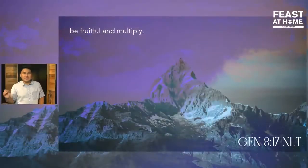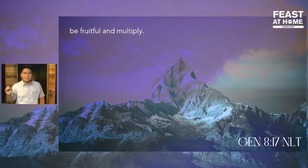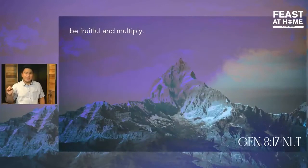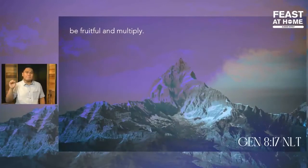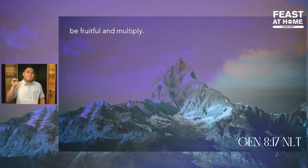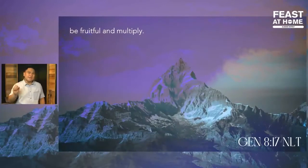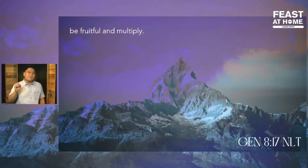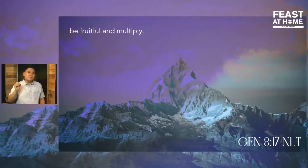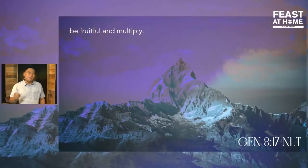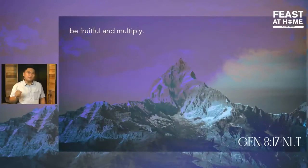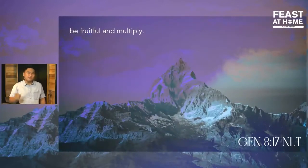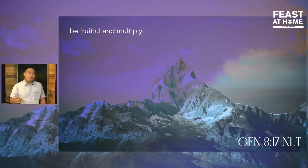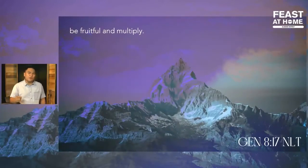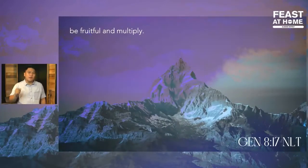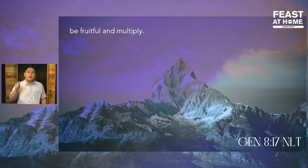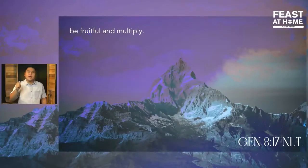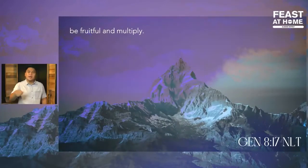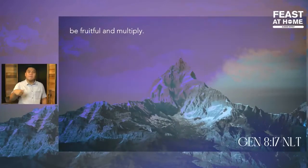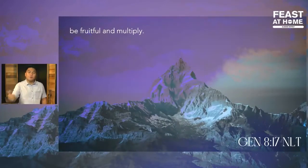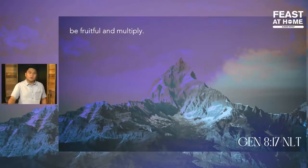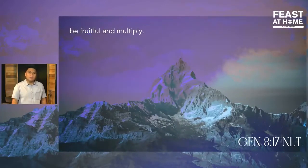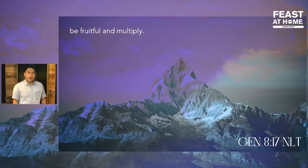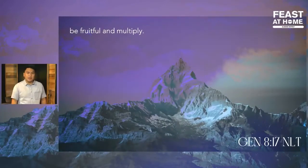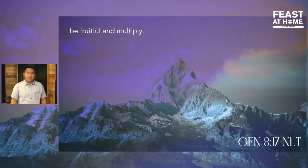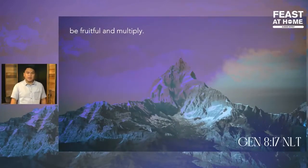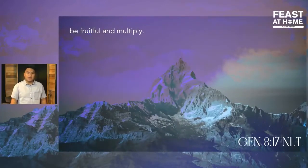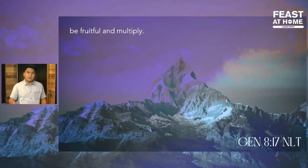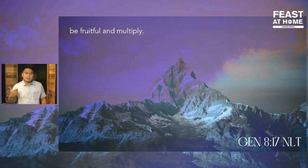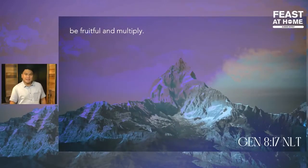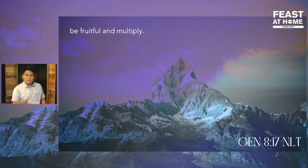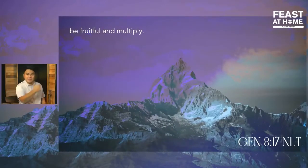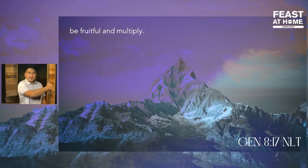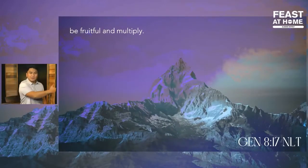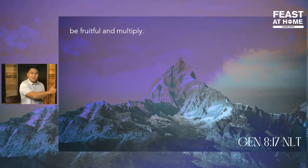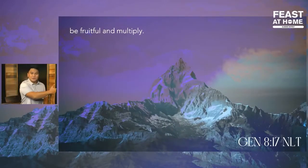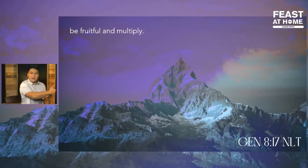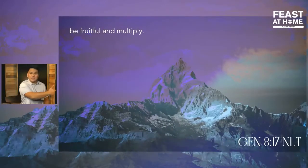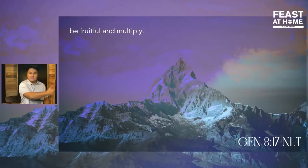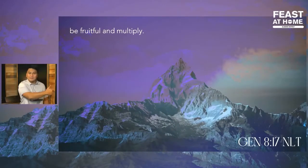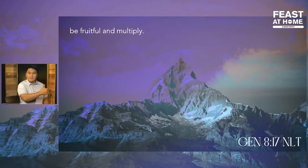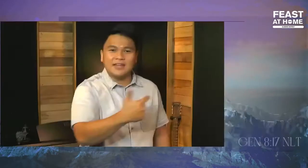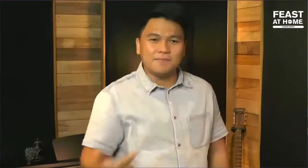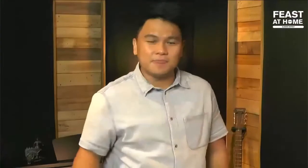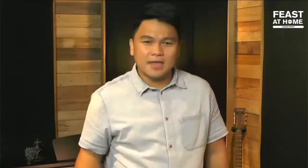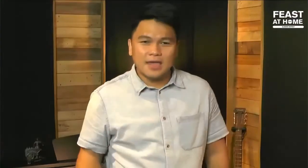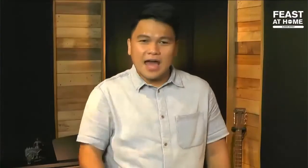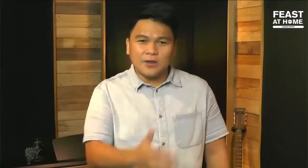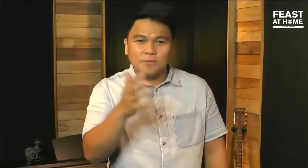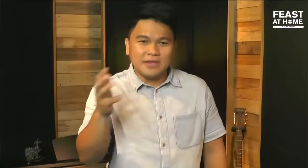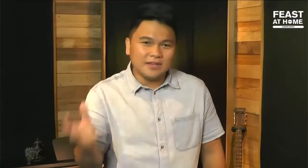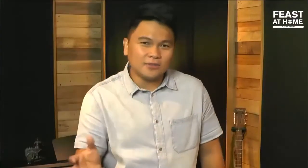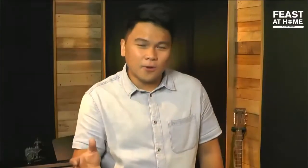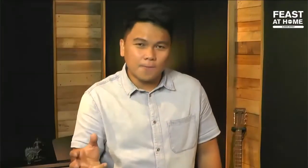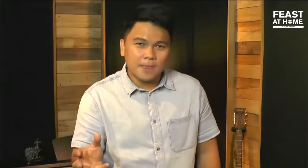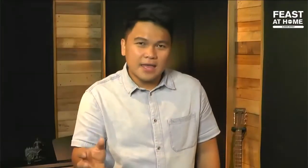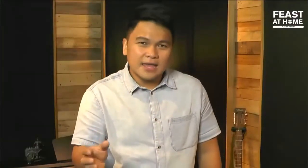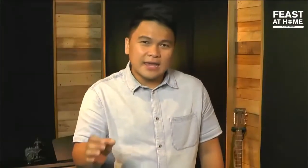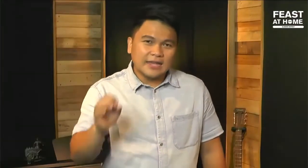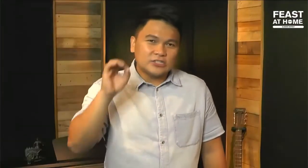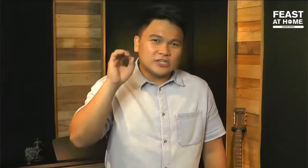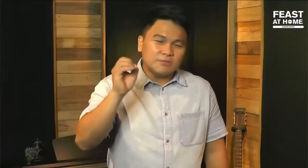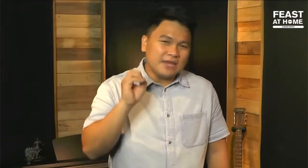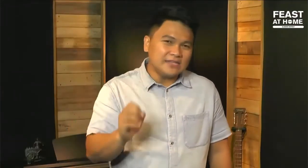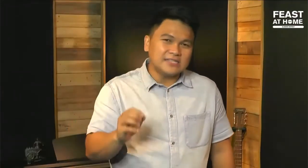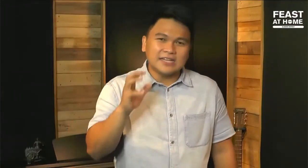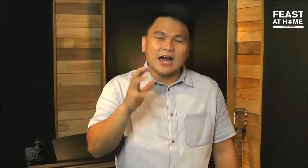17, sabi niya, be fruitful and multiply. Di ba sinabi niya rin yun dun sa Garden of Eden? Anong meaning nito?